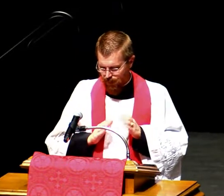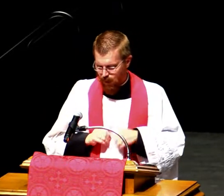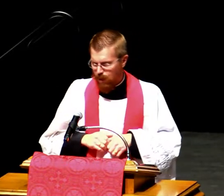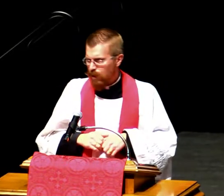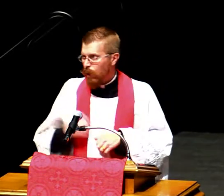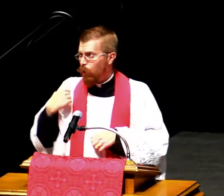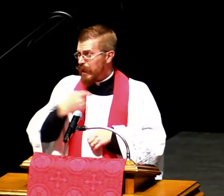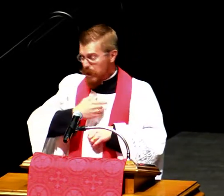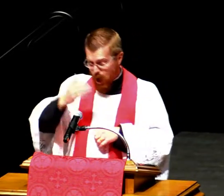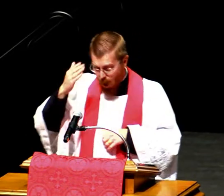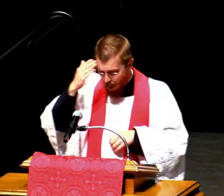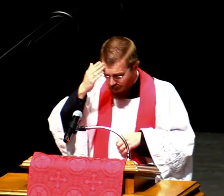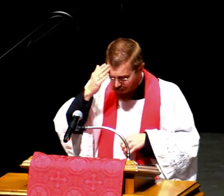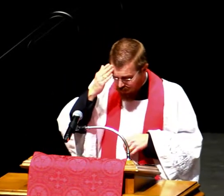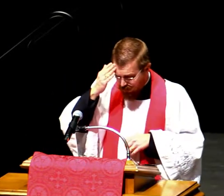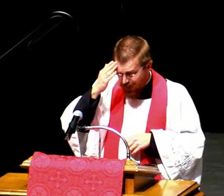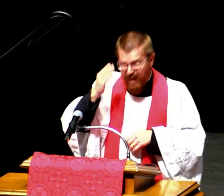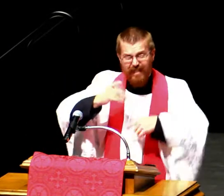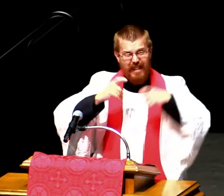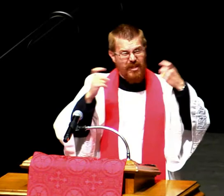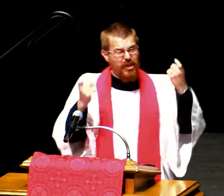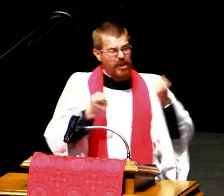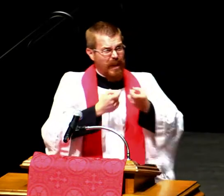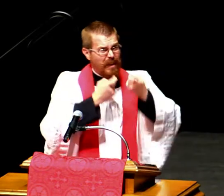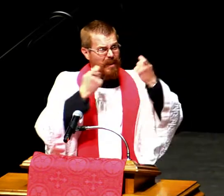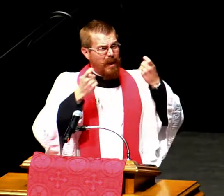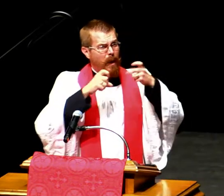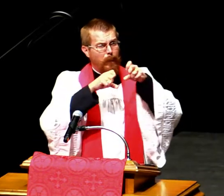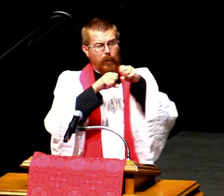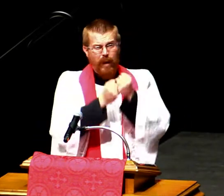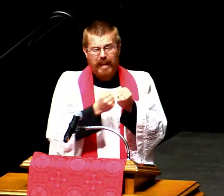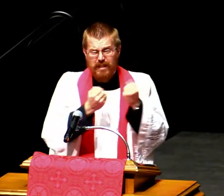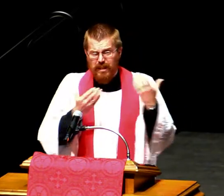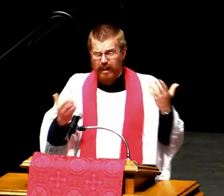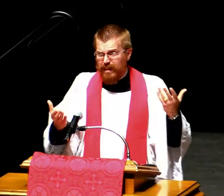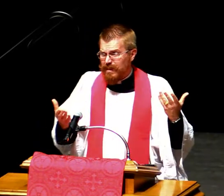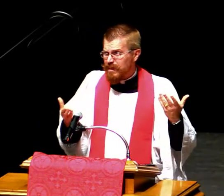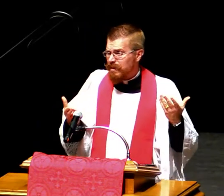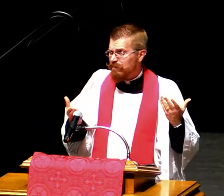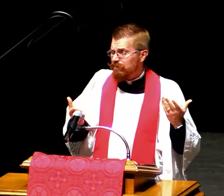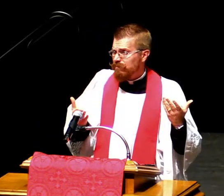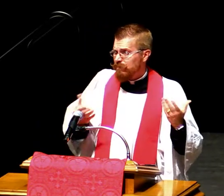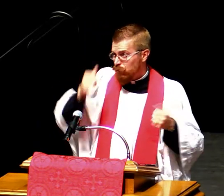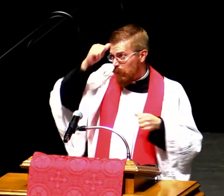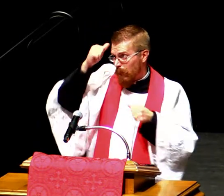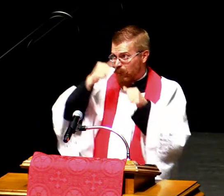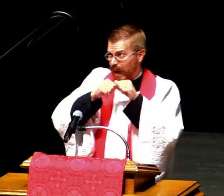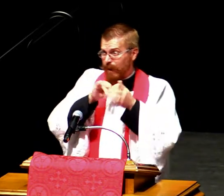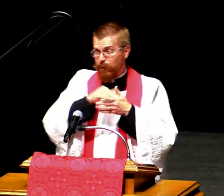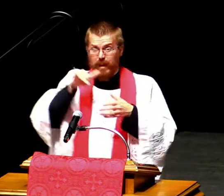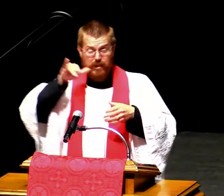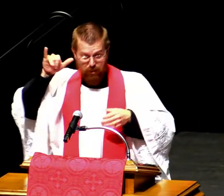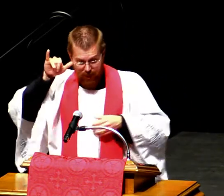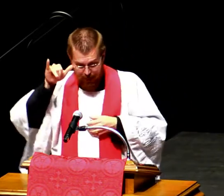We know that sin breaks things. Remember that from yesterday.